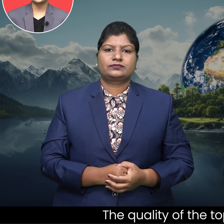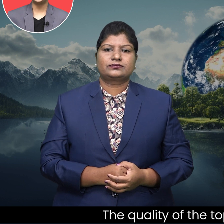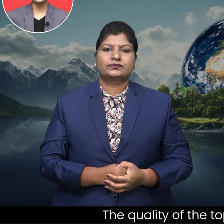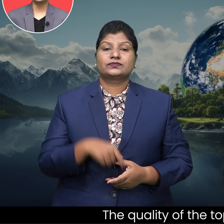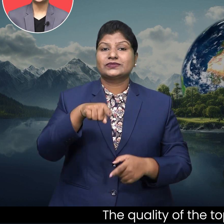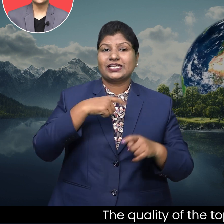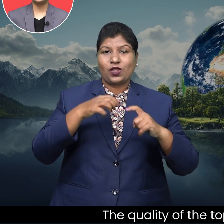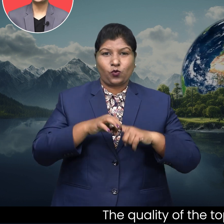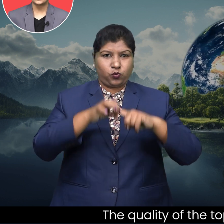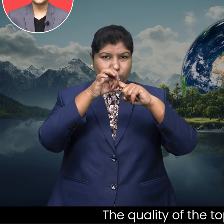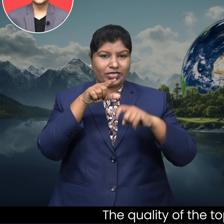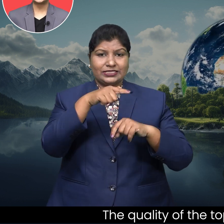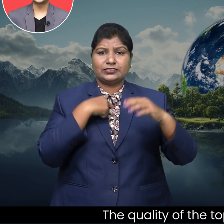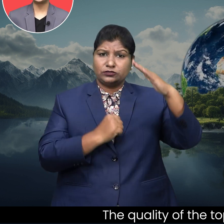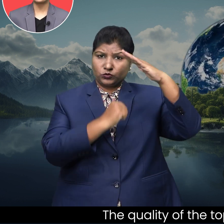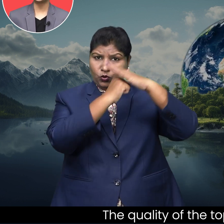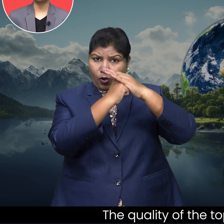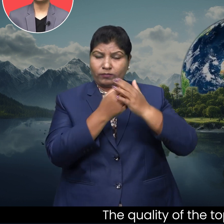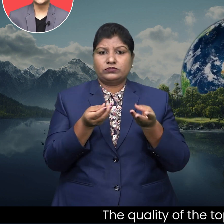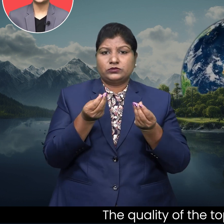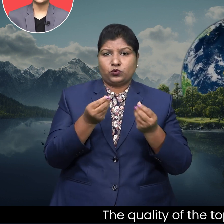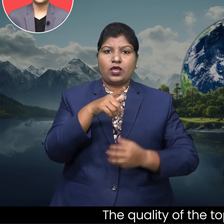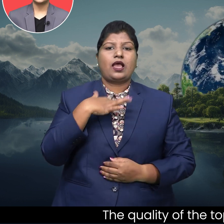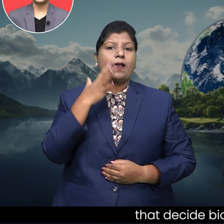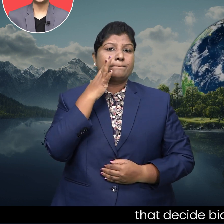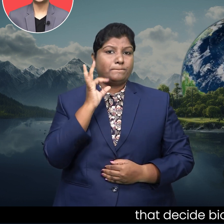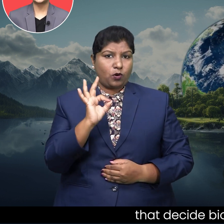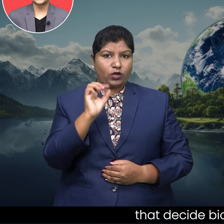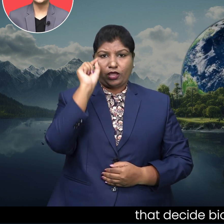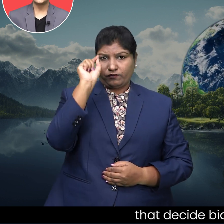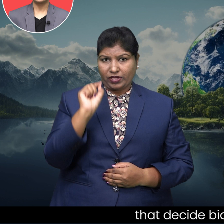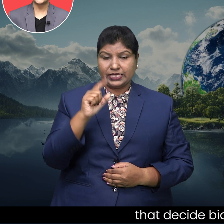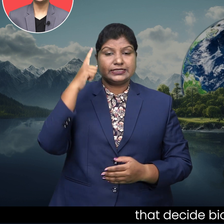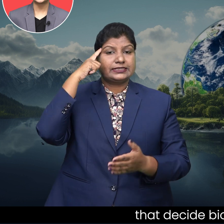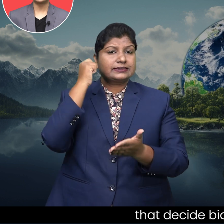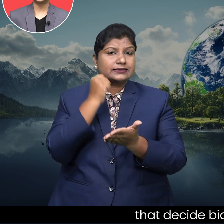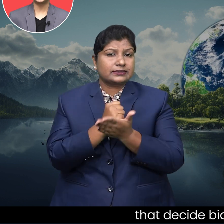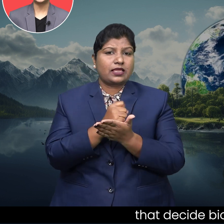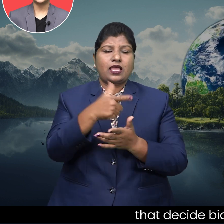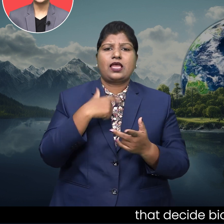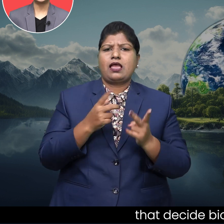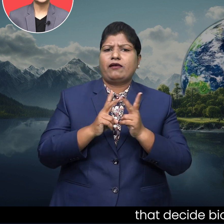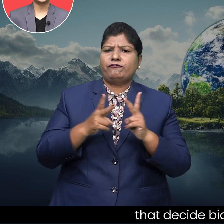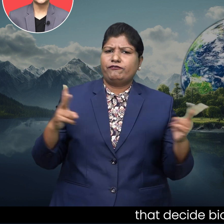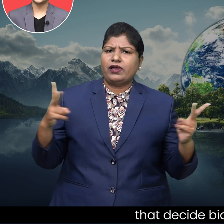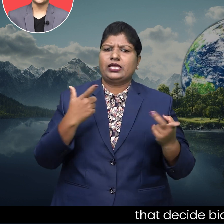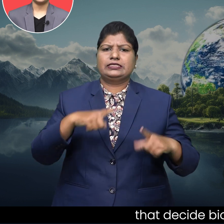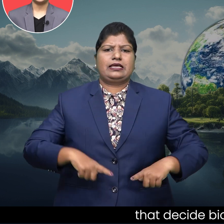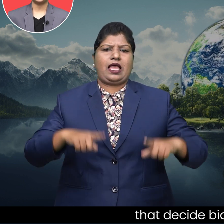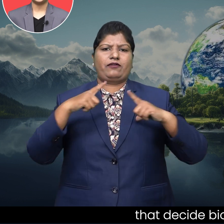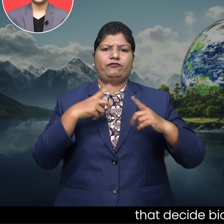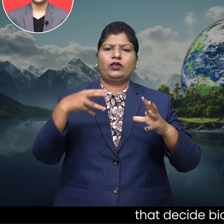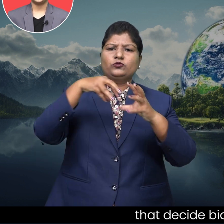The quality of the topsoil is an important factor that decides biodiversity in that